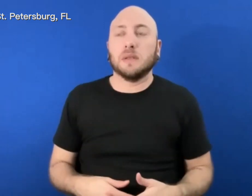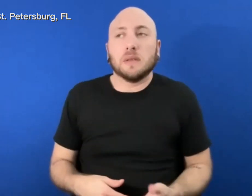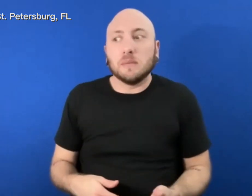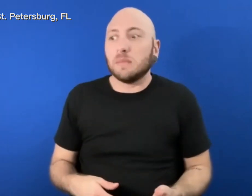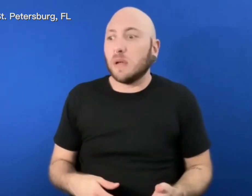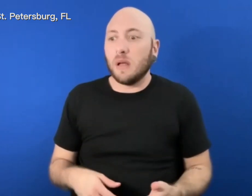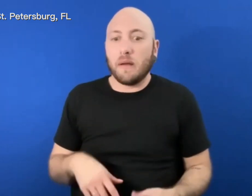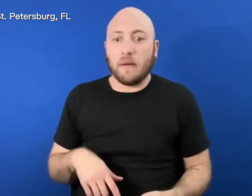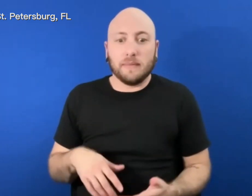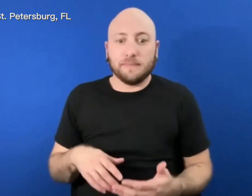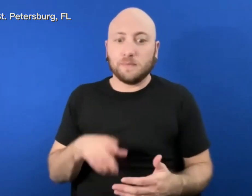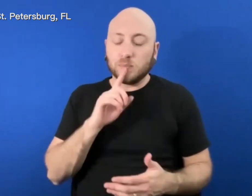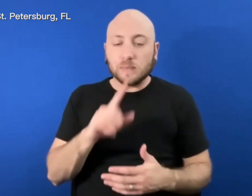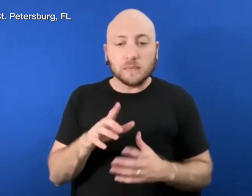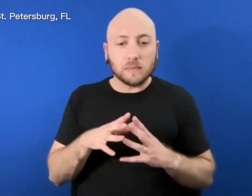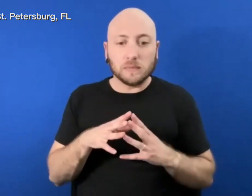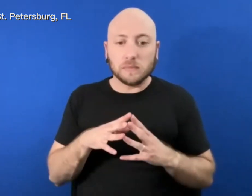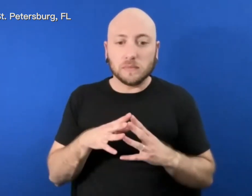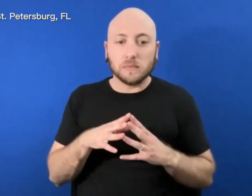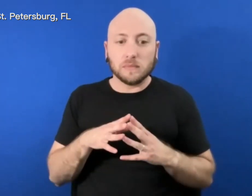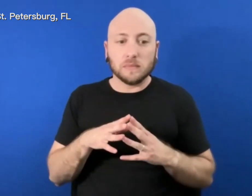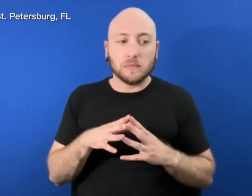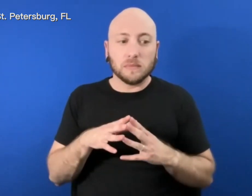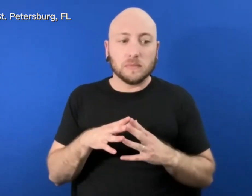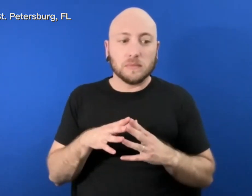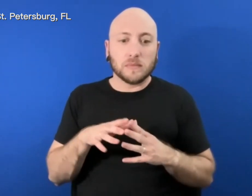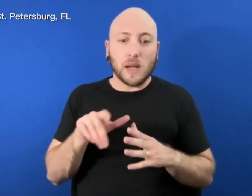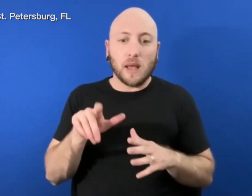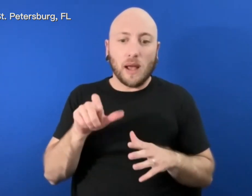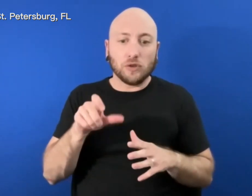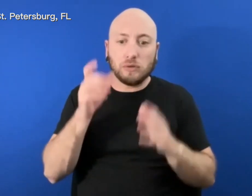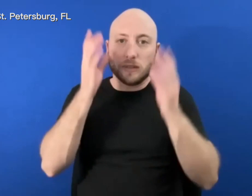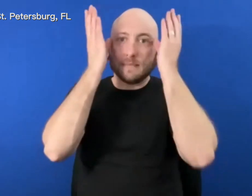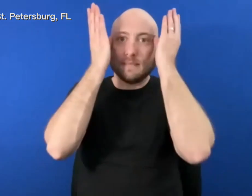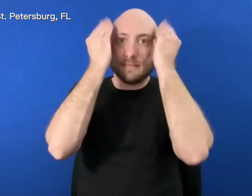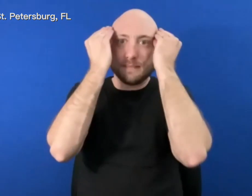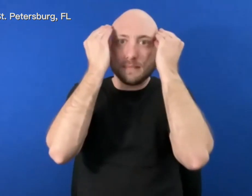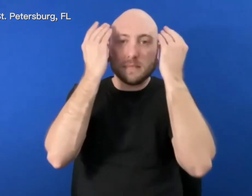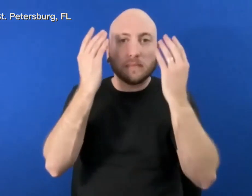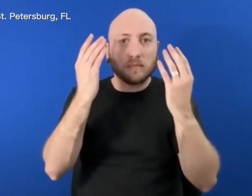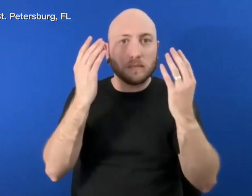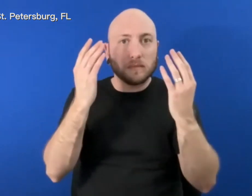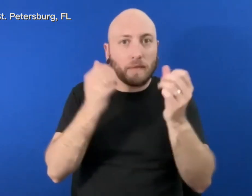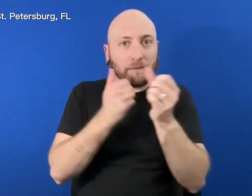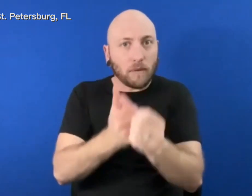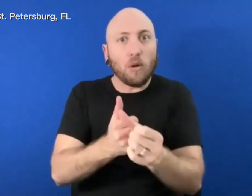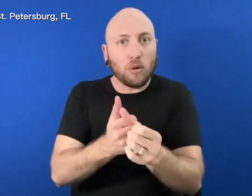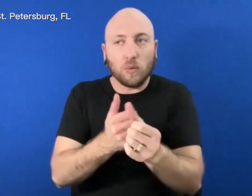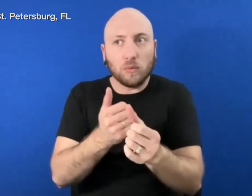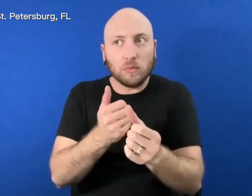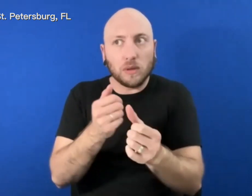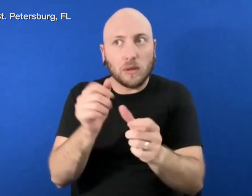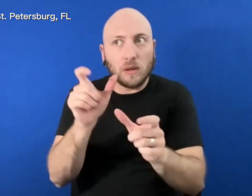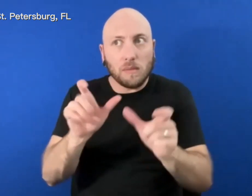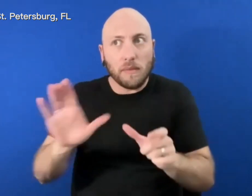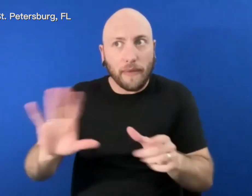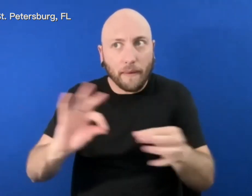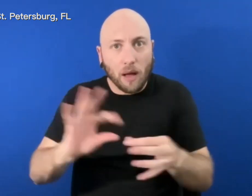do what was told of me to do, and I took all the suggestions I could. I tried not to get into a relationship